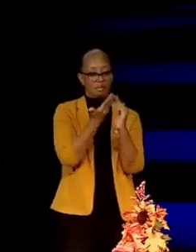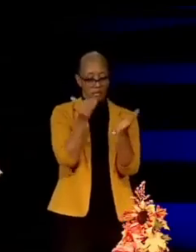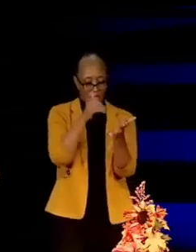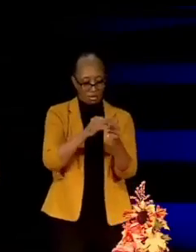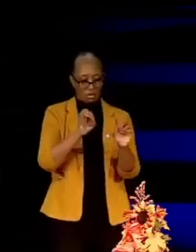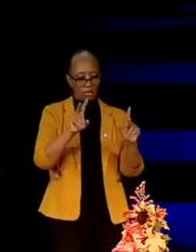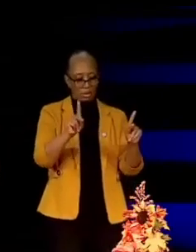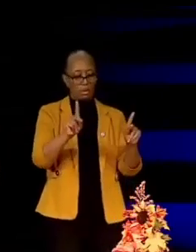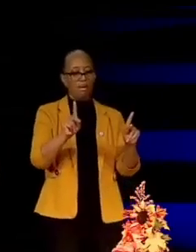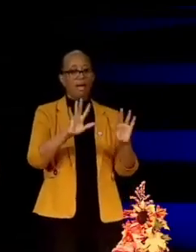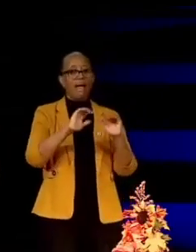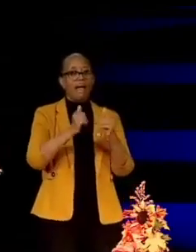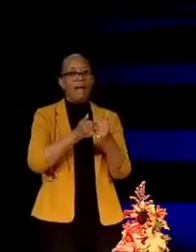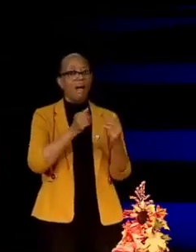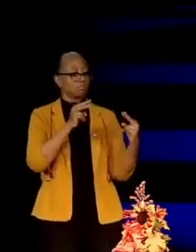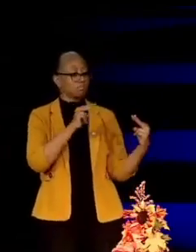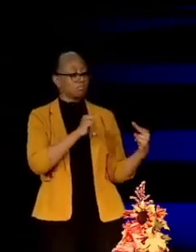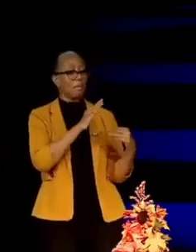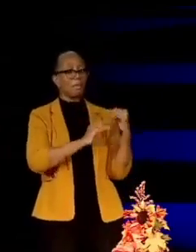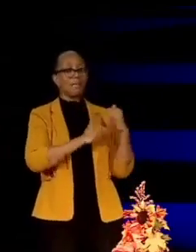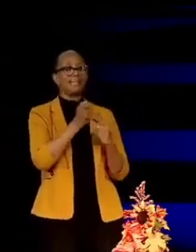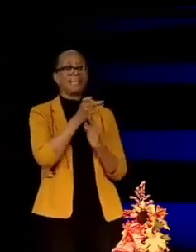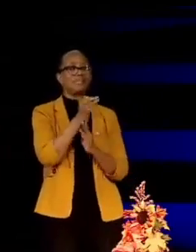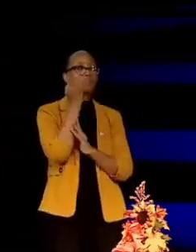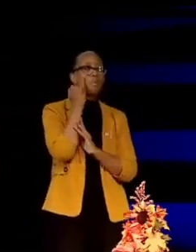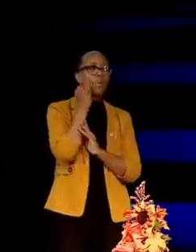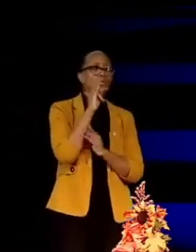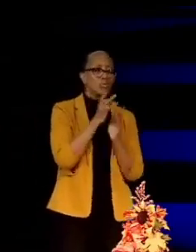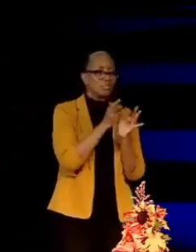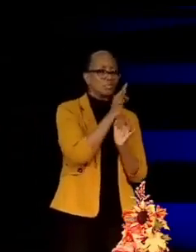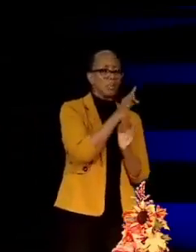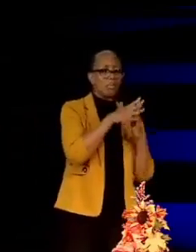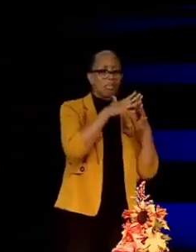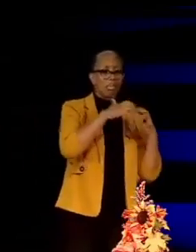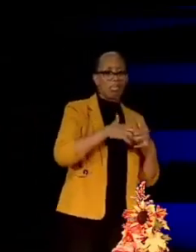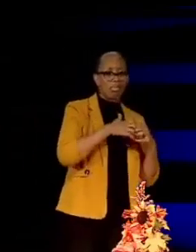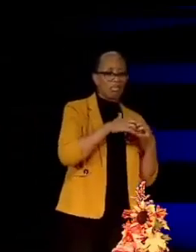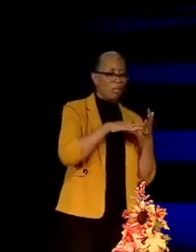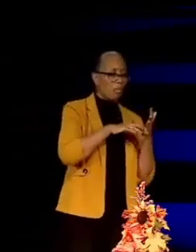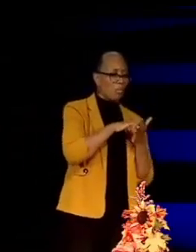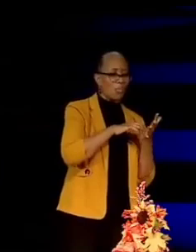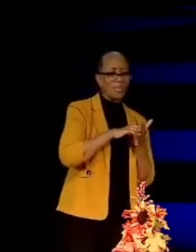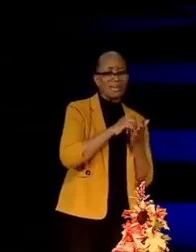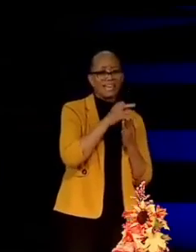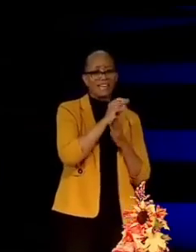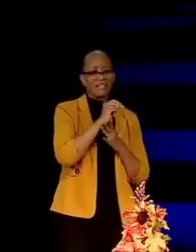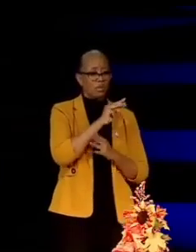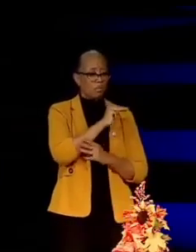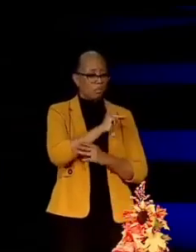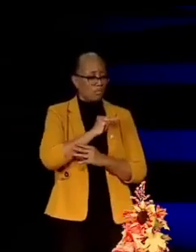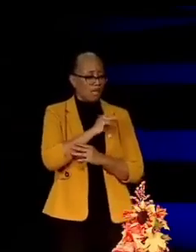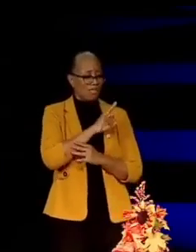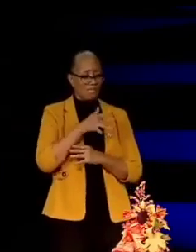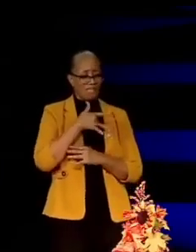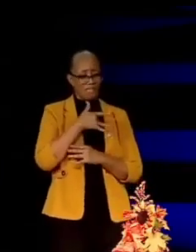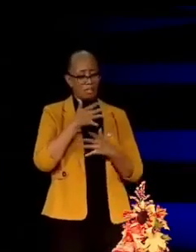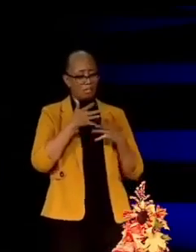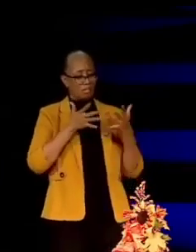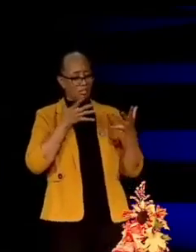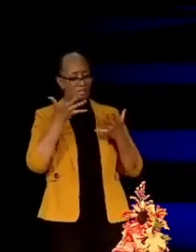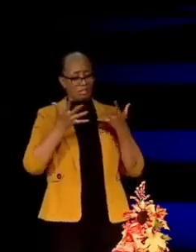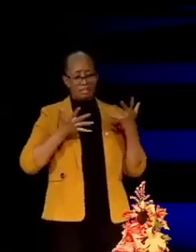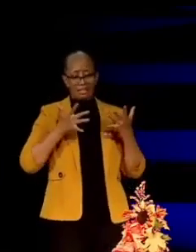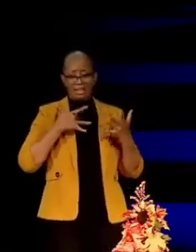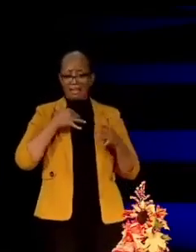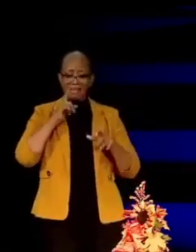build it back up. If your spirit is torn down, come on, if your morale is down, if you're not feeling